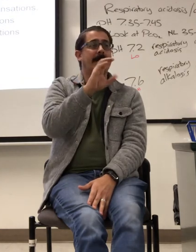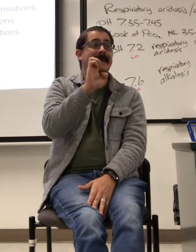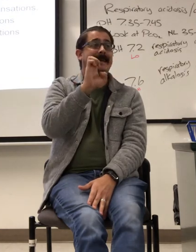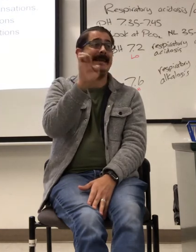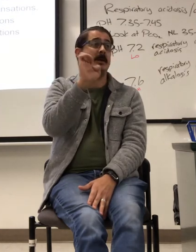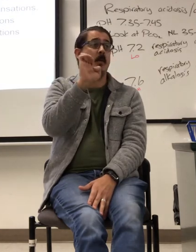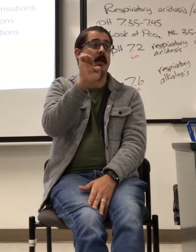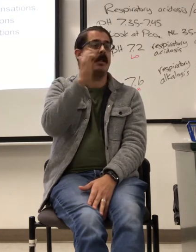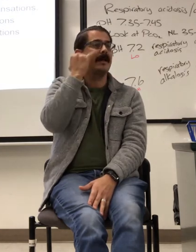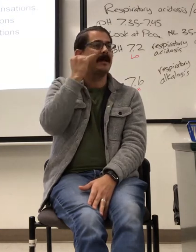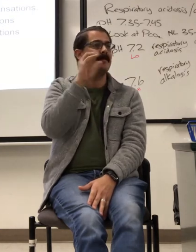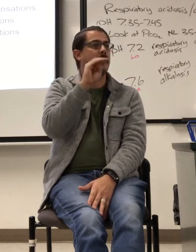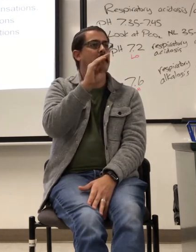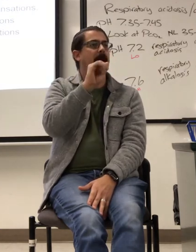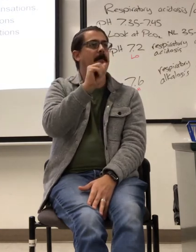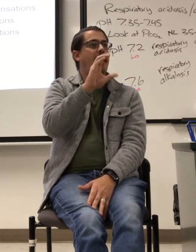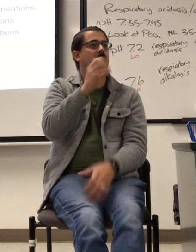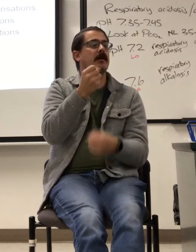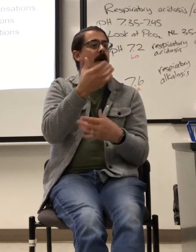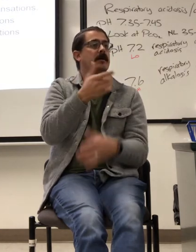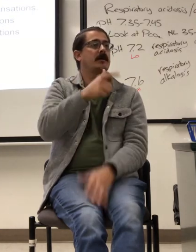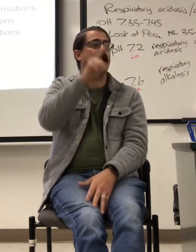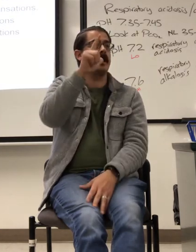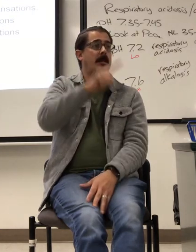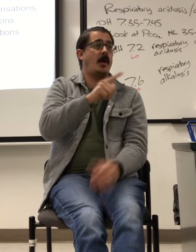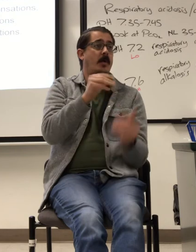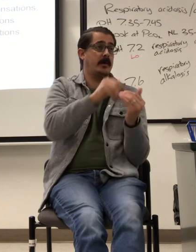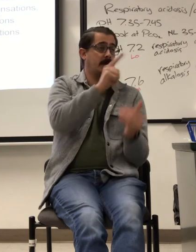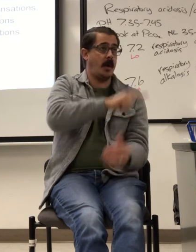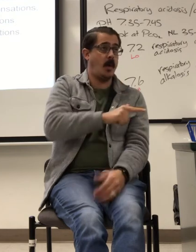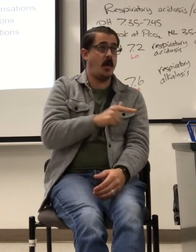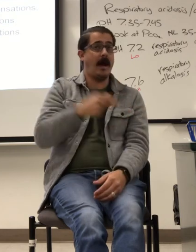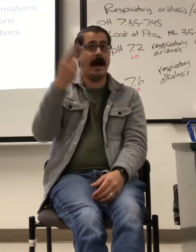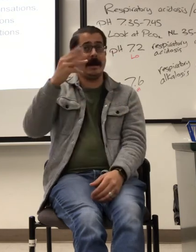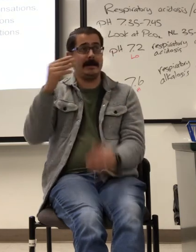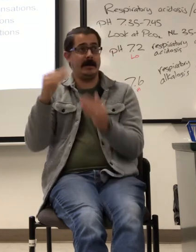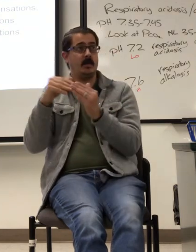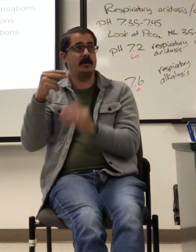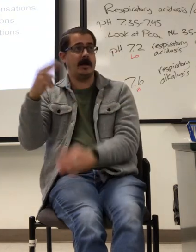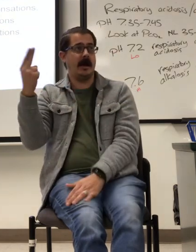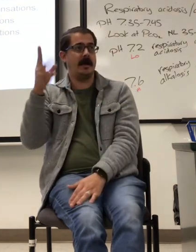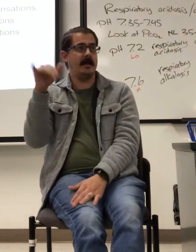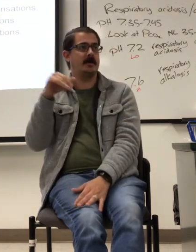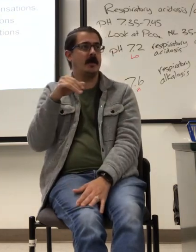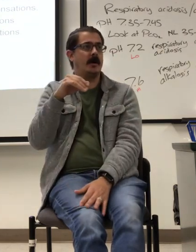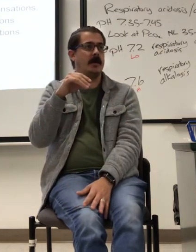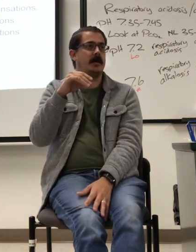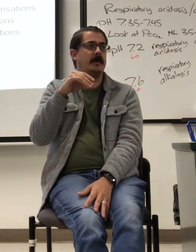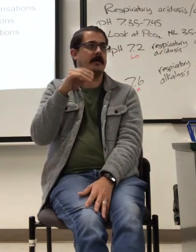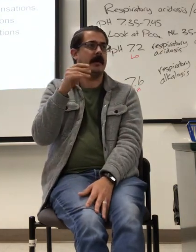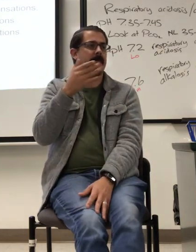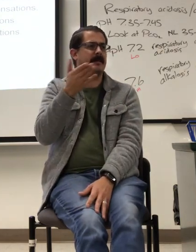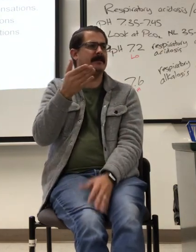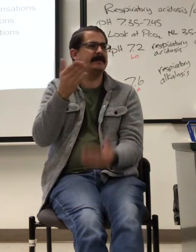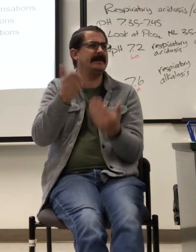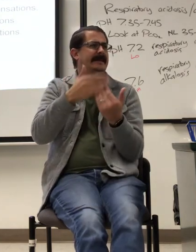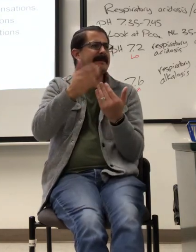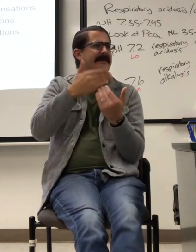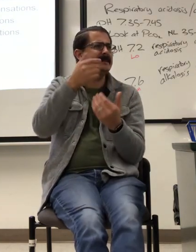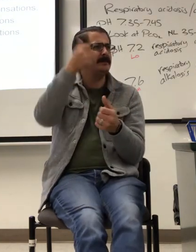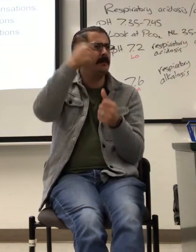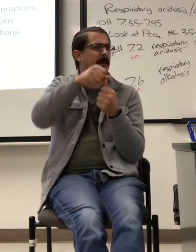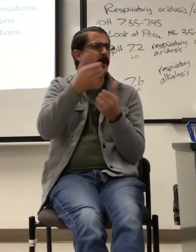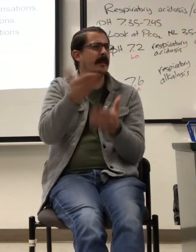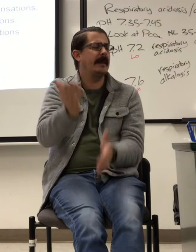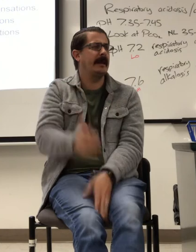if it's a metabolic cause, low equals low, high equals high. So that's why the Rome thing is an easy memory jogger.